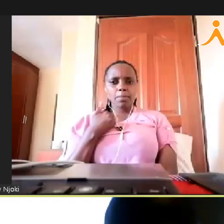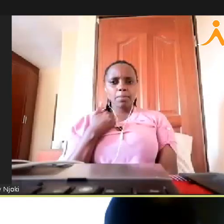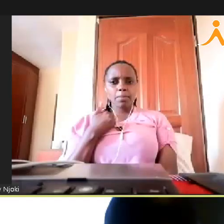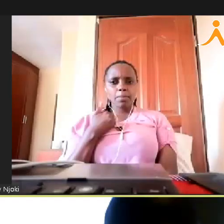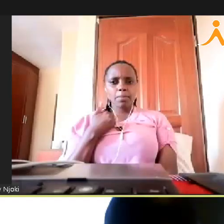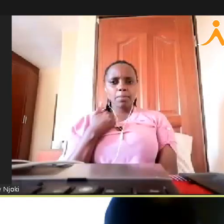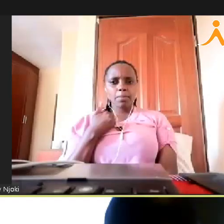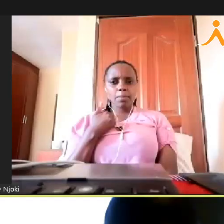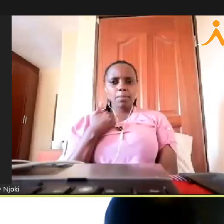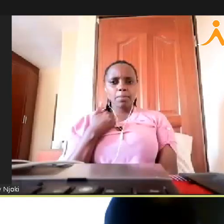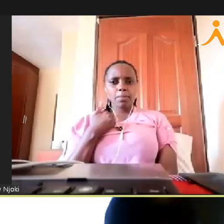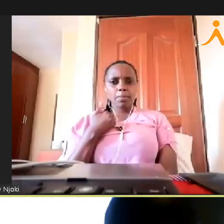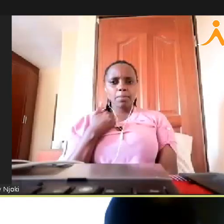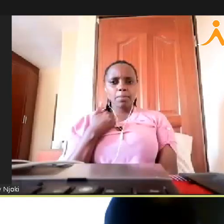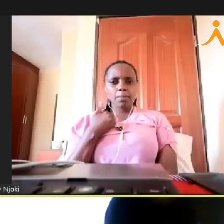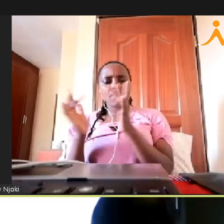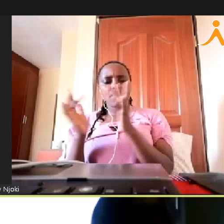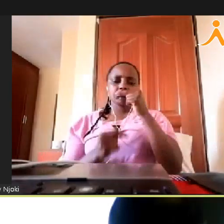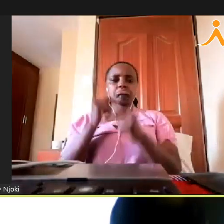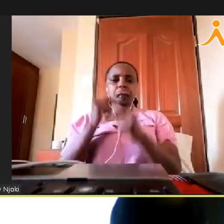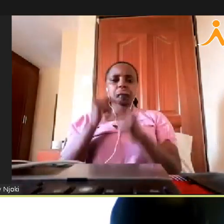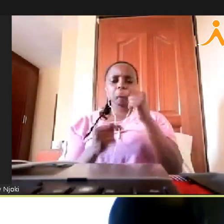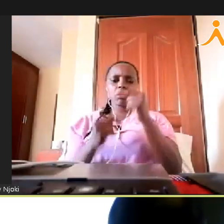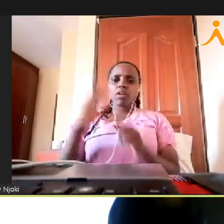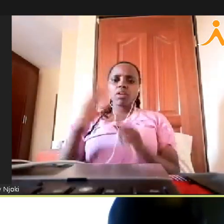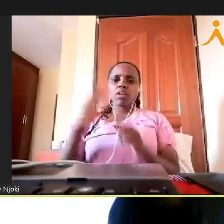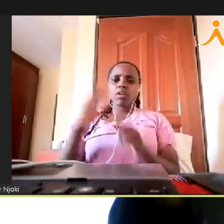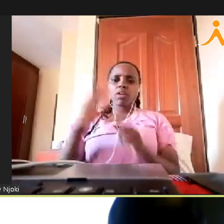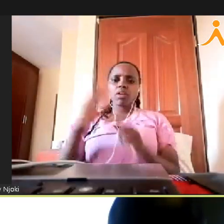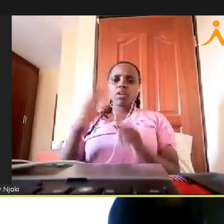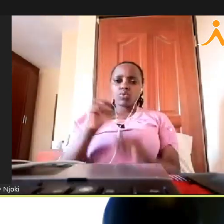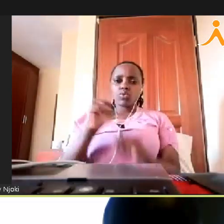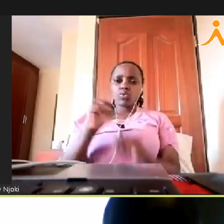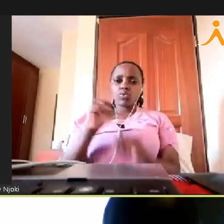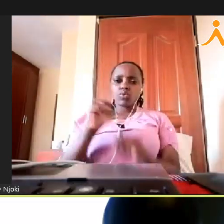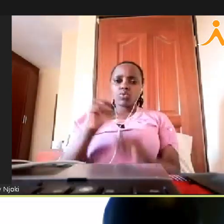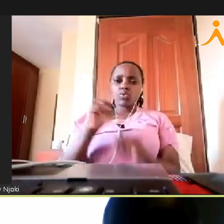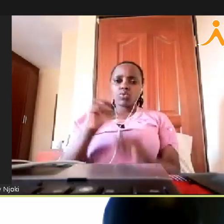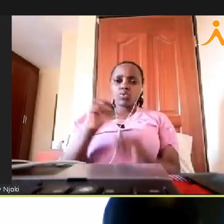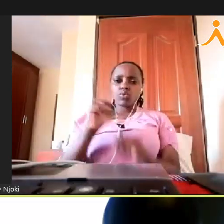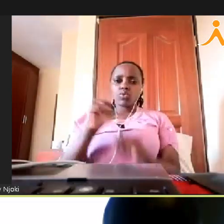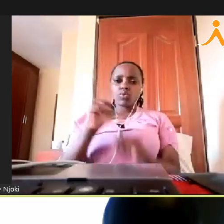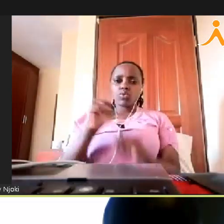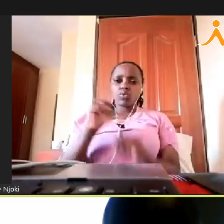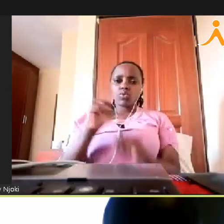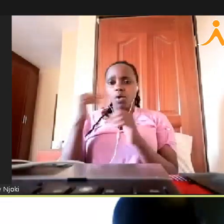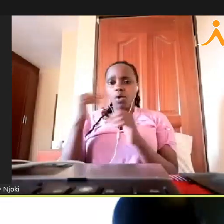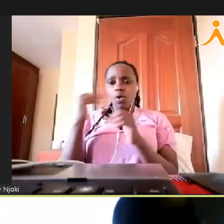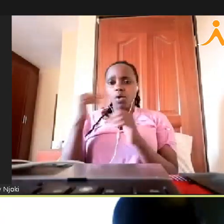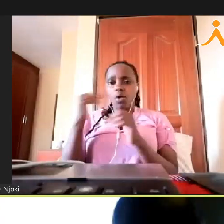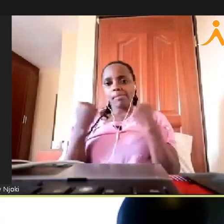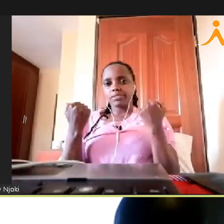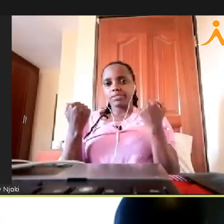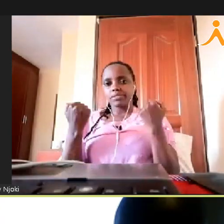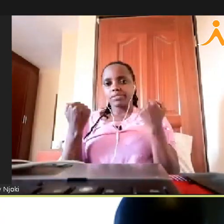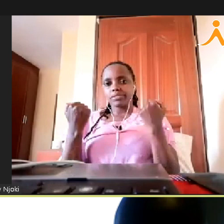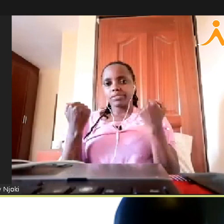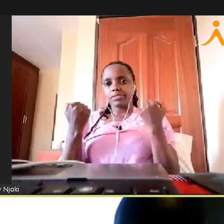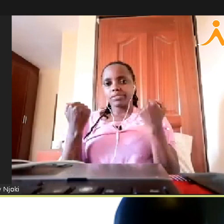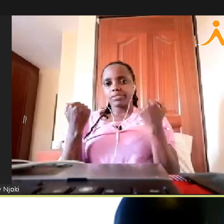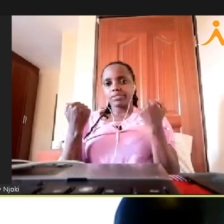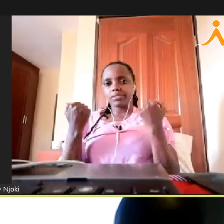email, and we kept the civil society organizations abreast of the processes that were taking place.